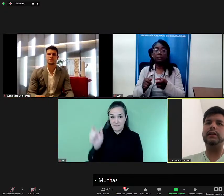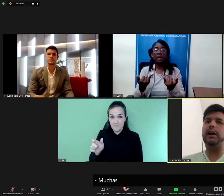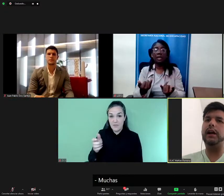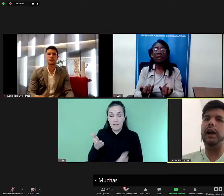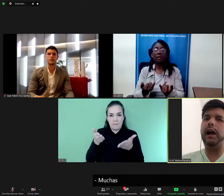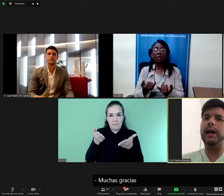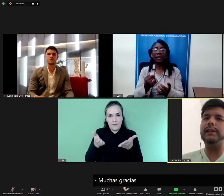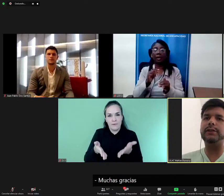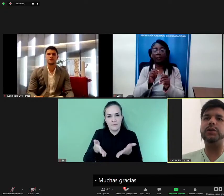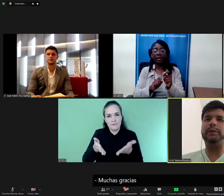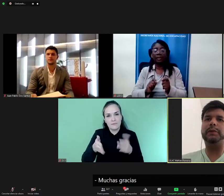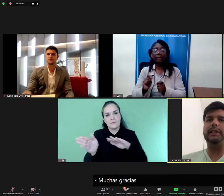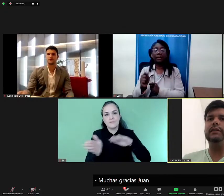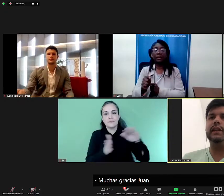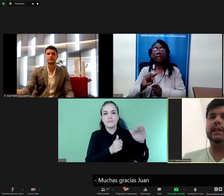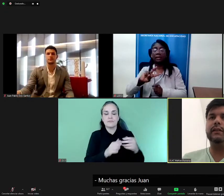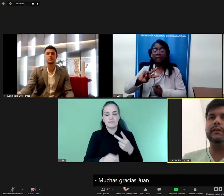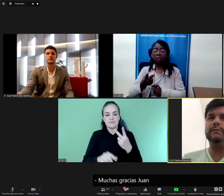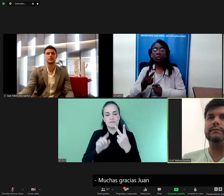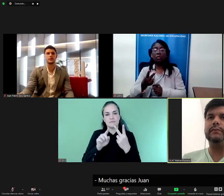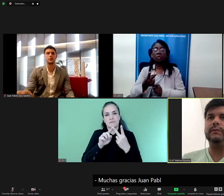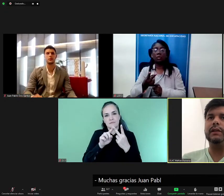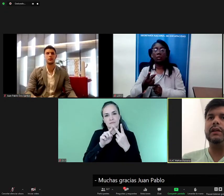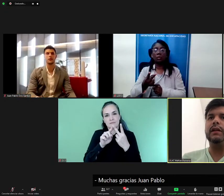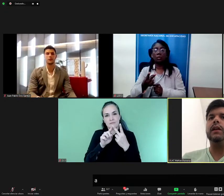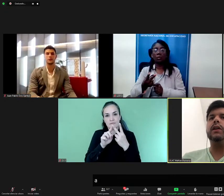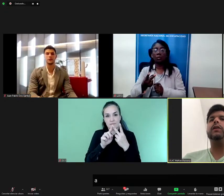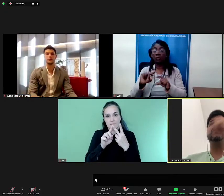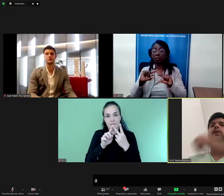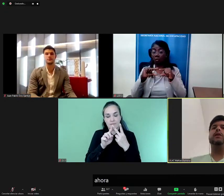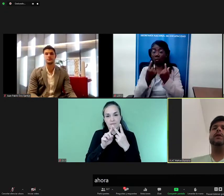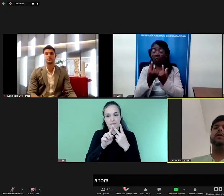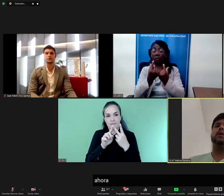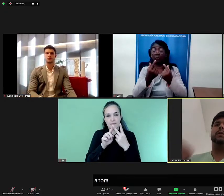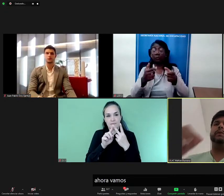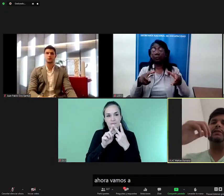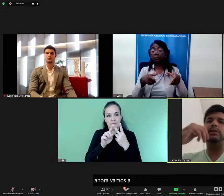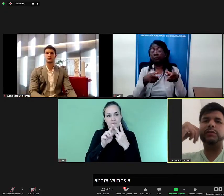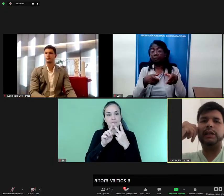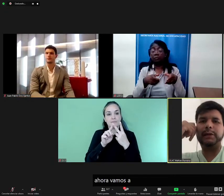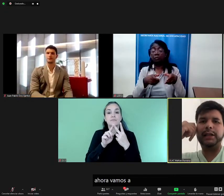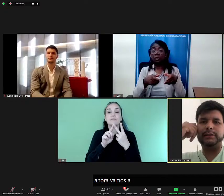for your moderation now we're going to go into the second panel